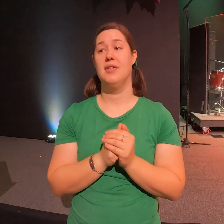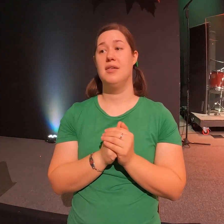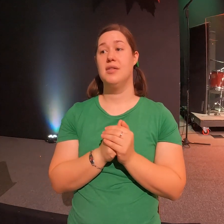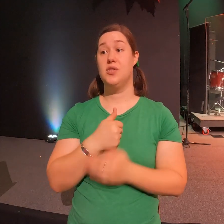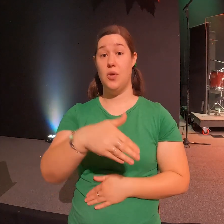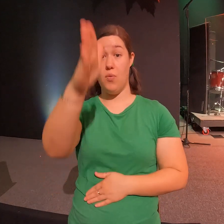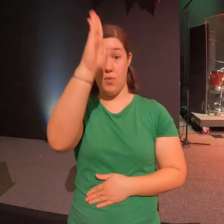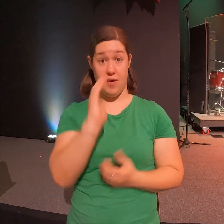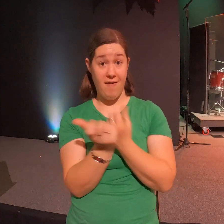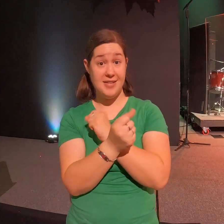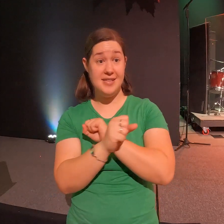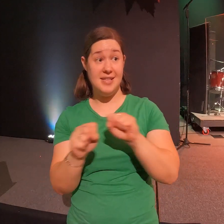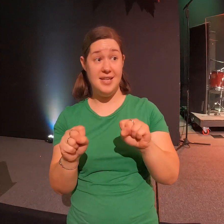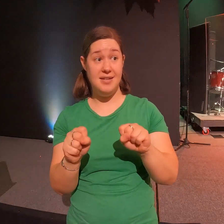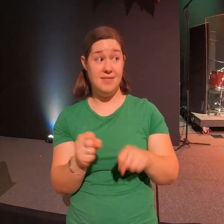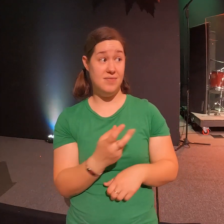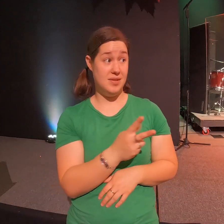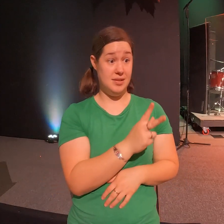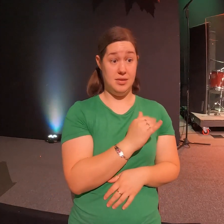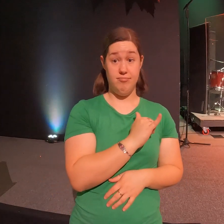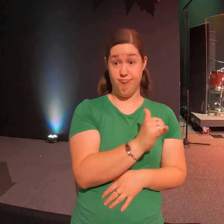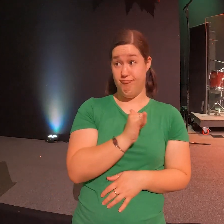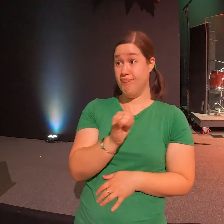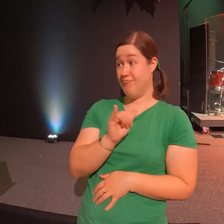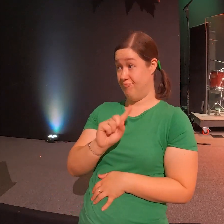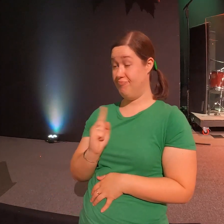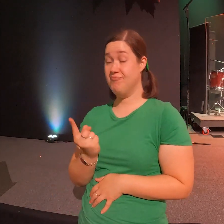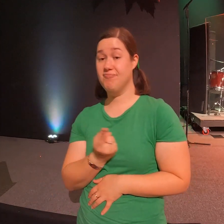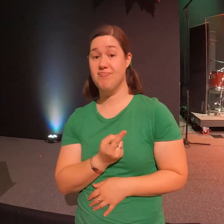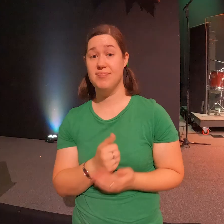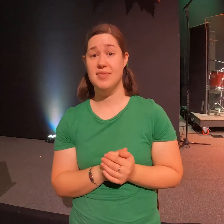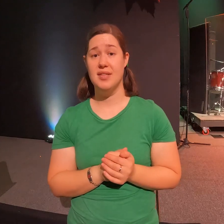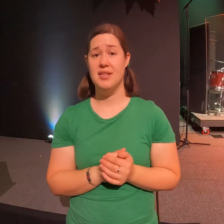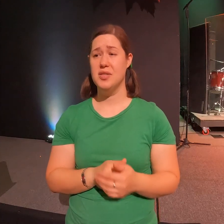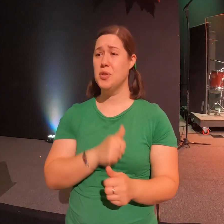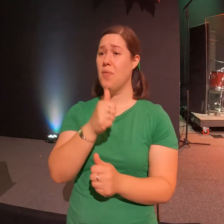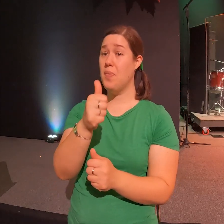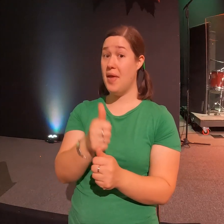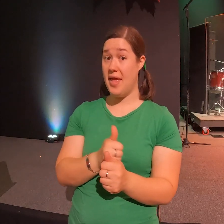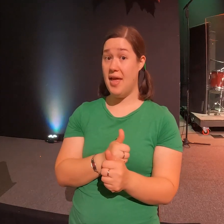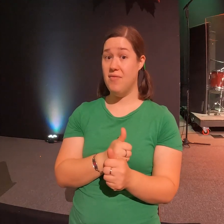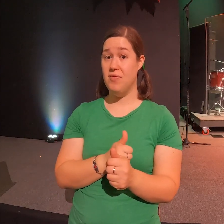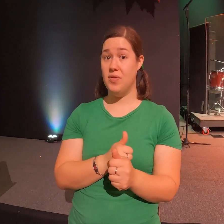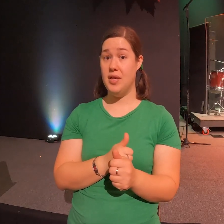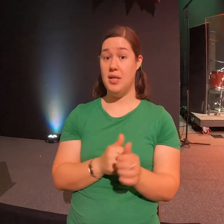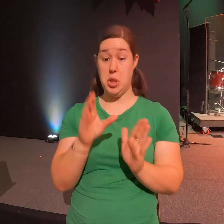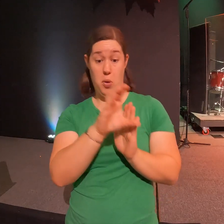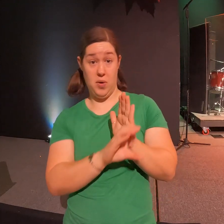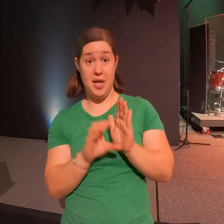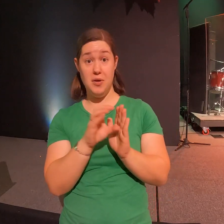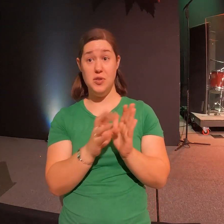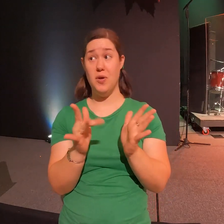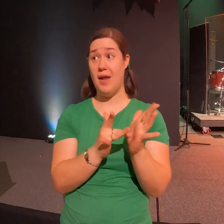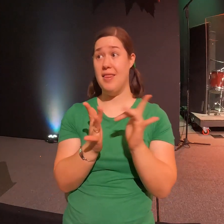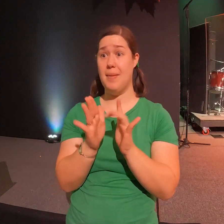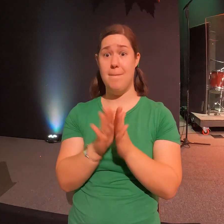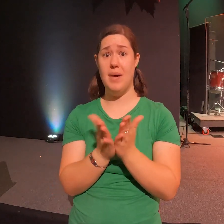Every biblical Hall of Famer had their faults. They had their fears too. They had their doubts.